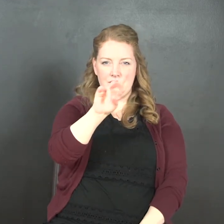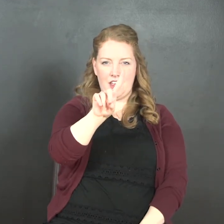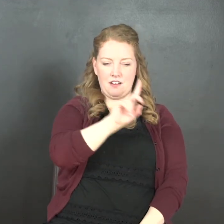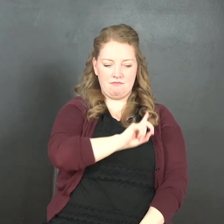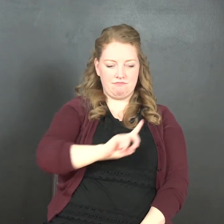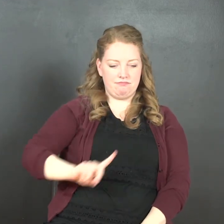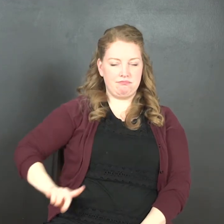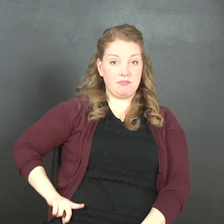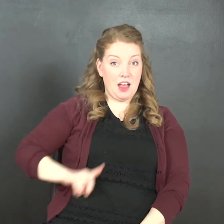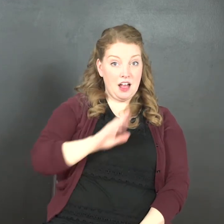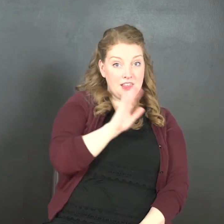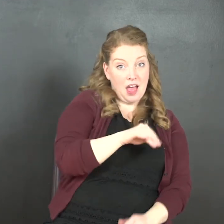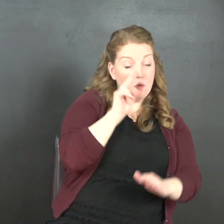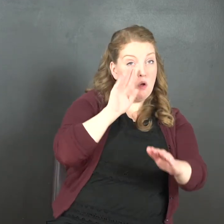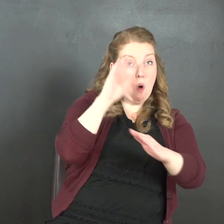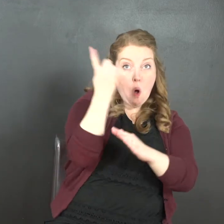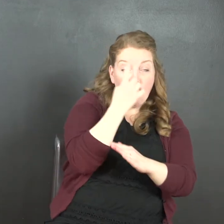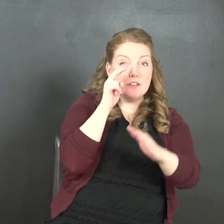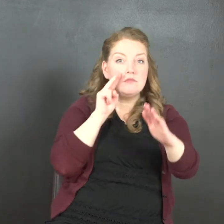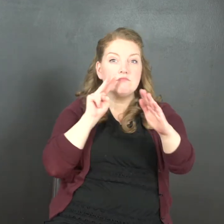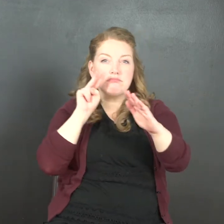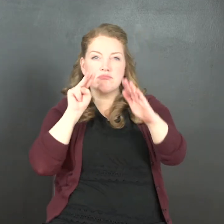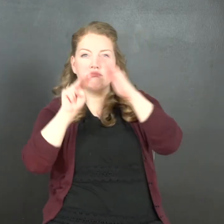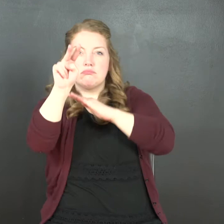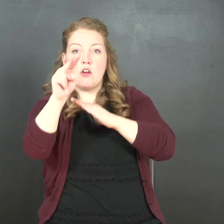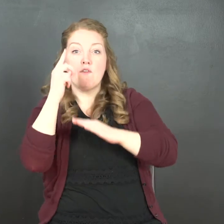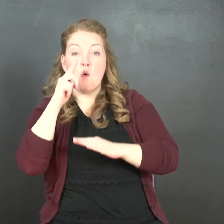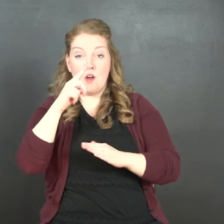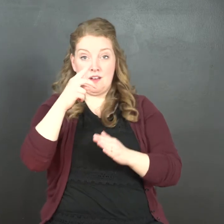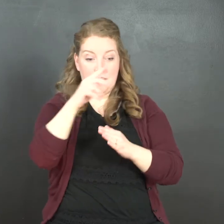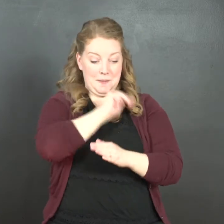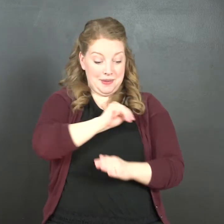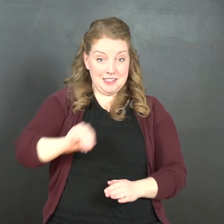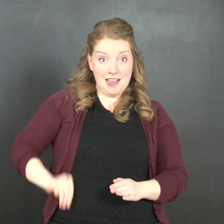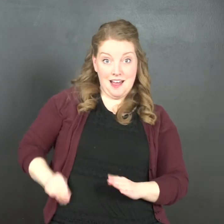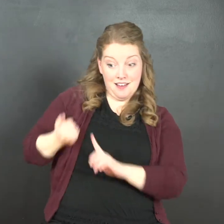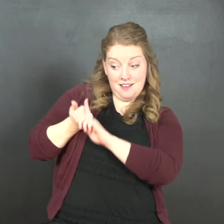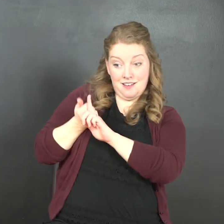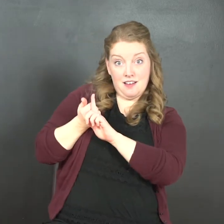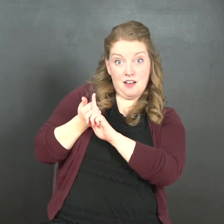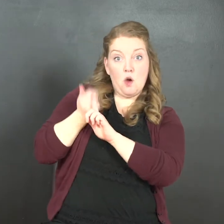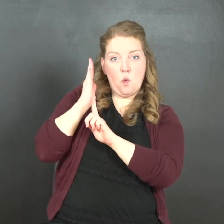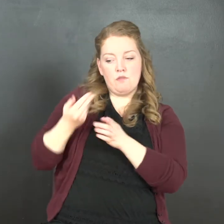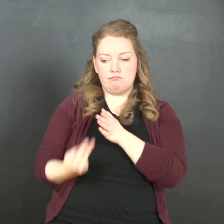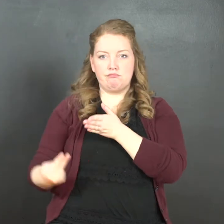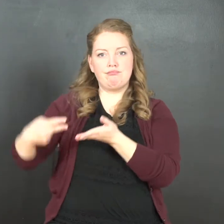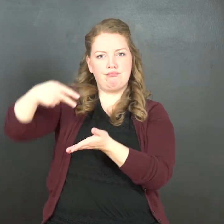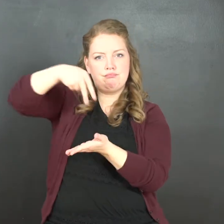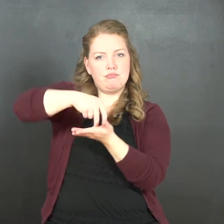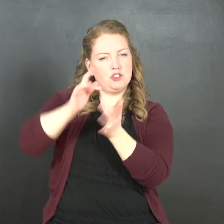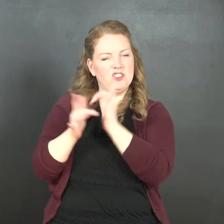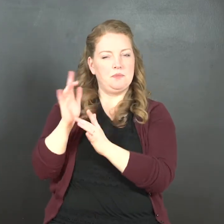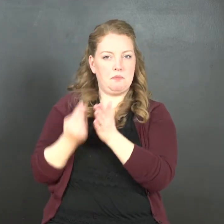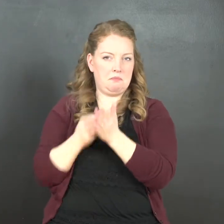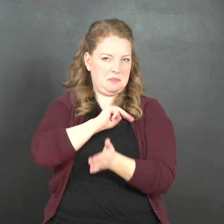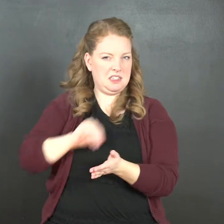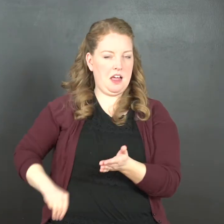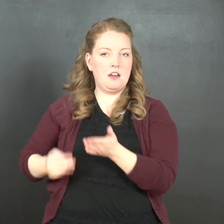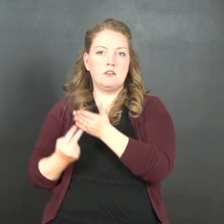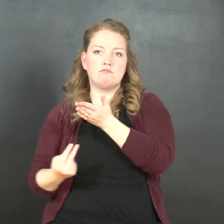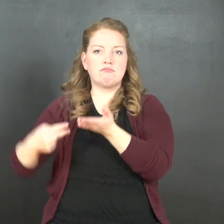a sinless life, not only that he died on a cross, but it's built on this idea that Jesus Christ, that he